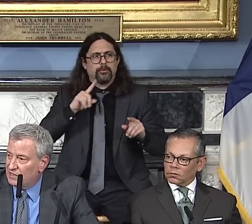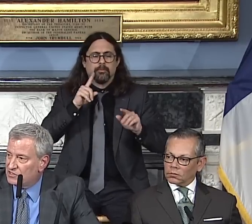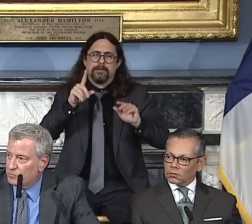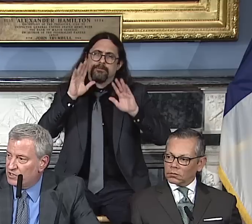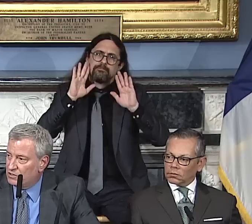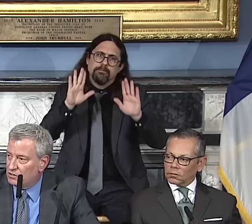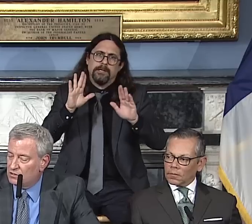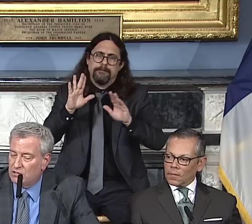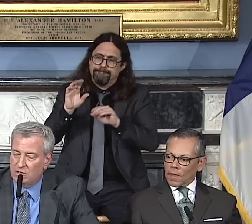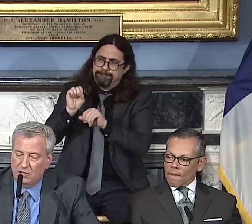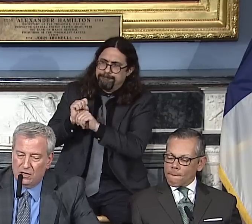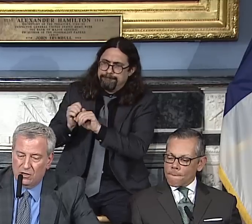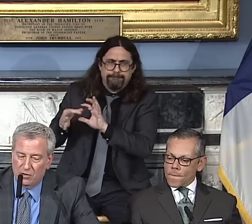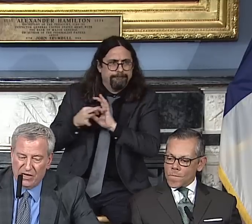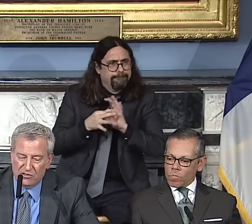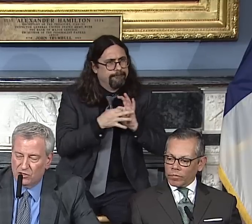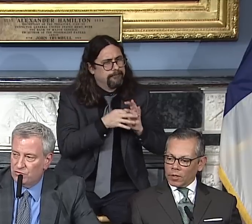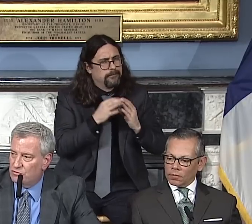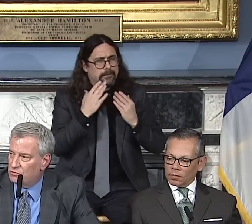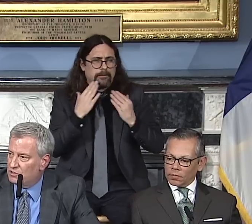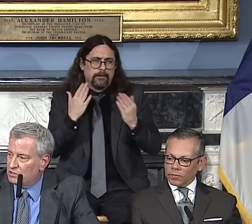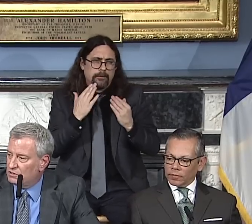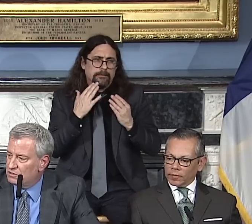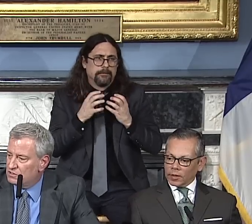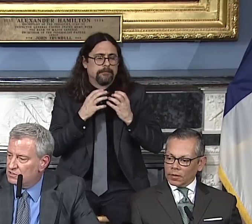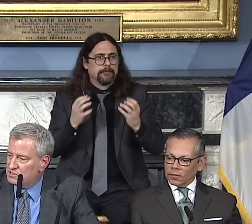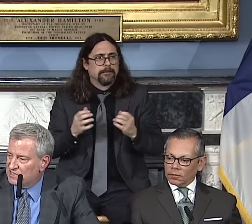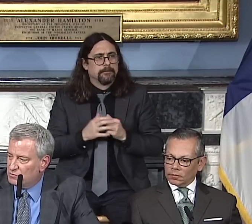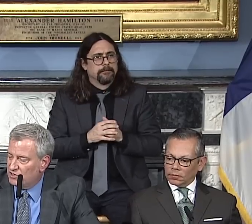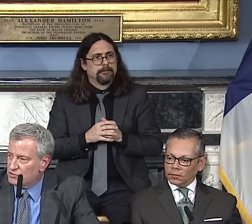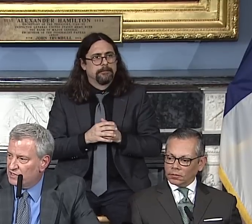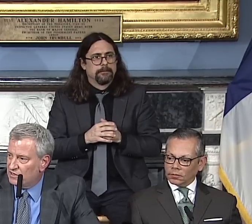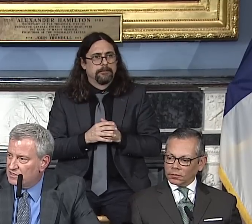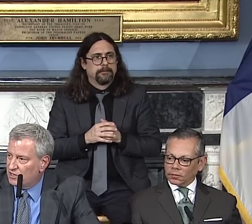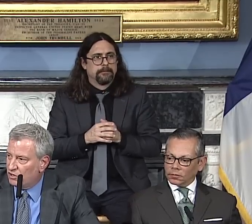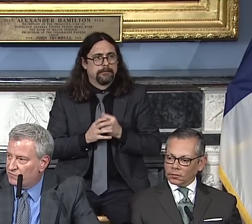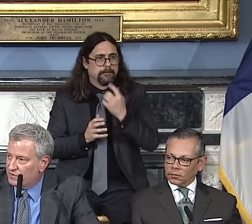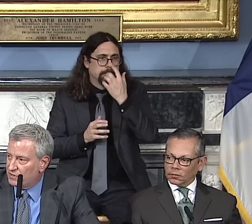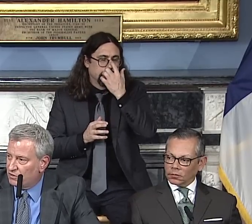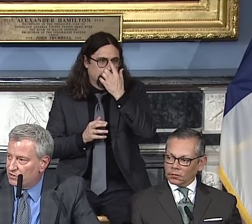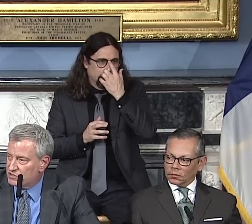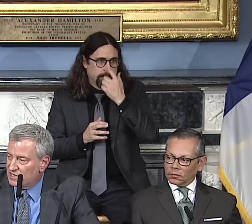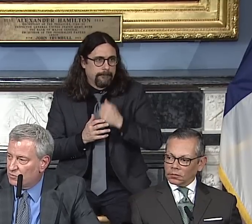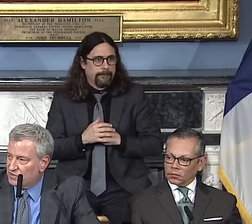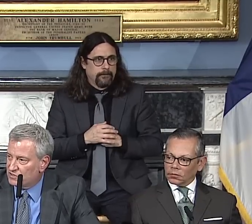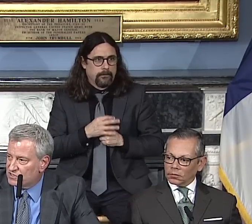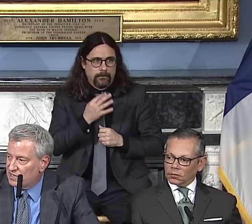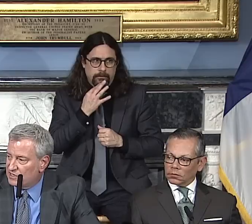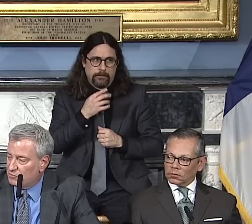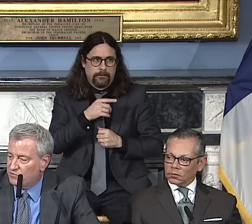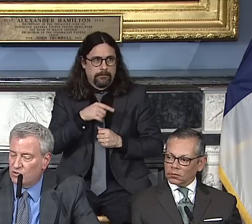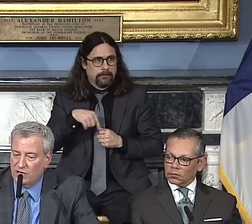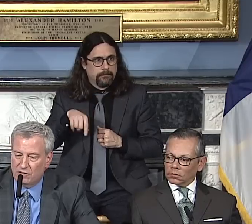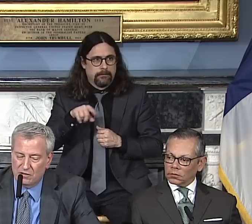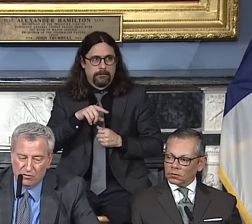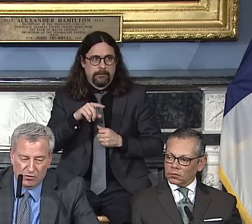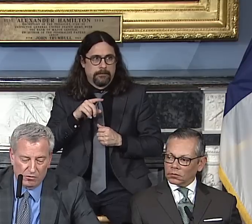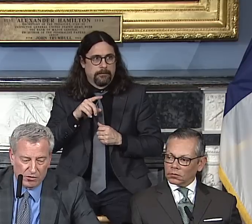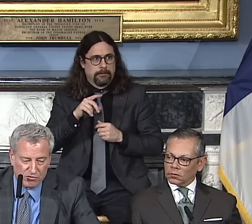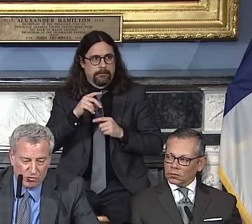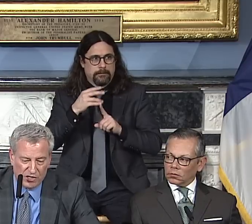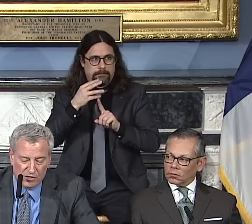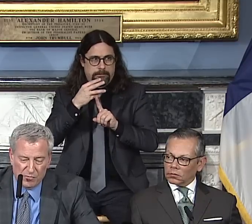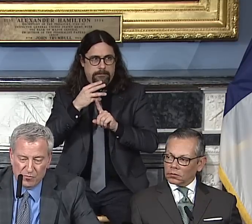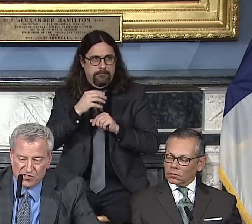My colleagues up here are about to go through 6 months without a day off, and they all understand what they just signed up for, and they're